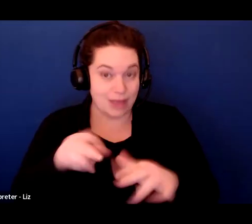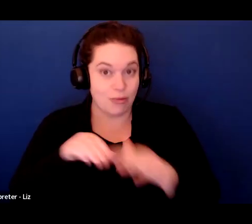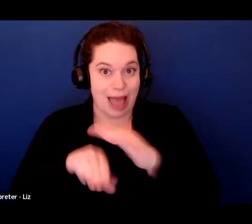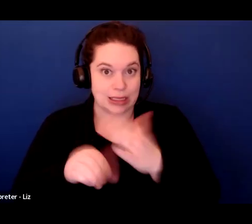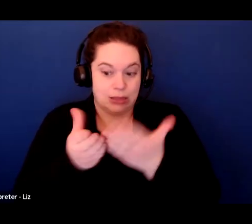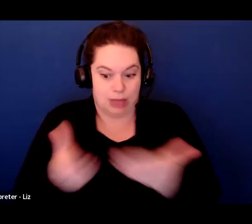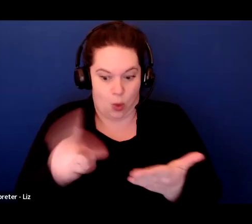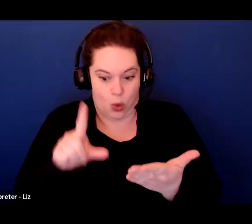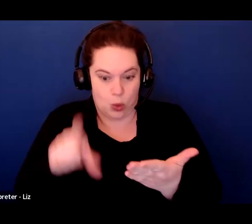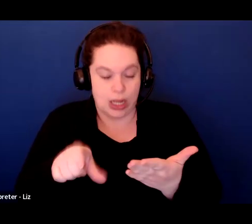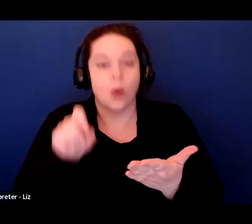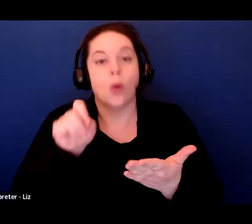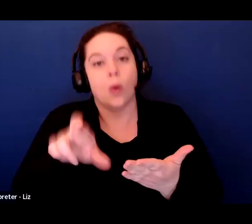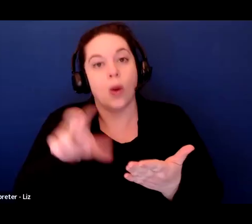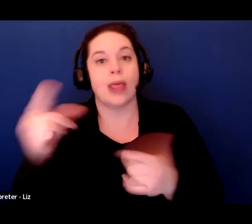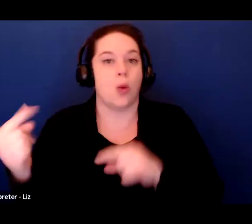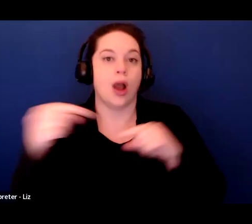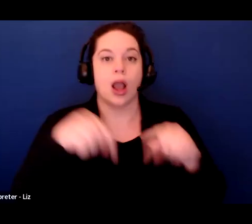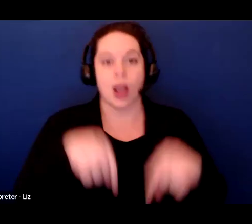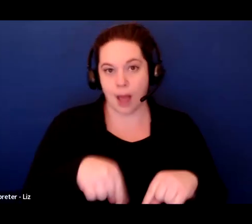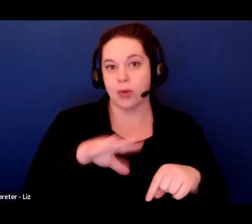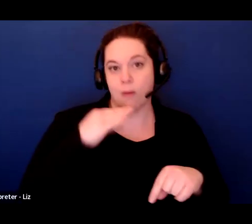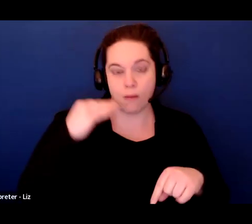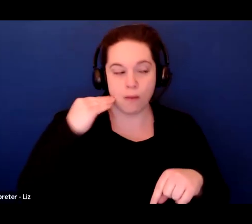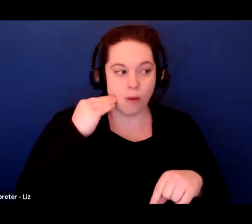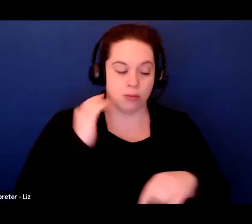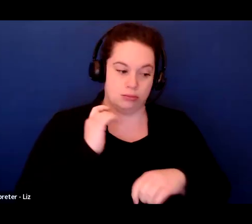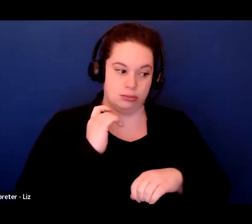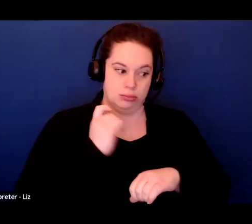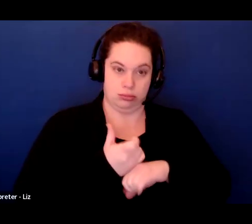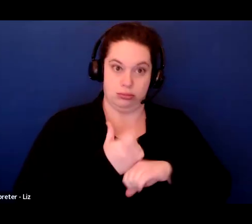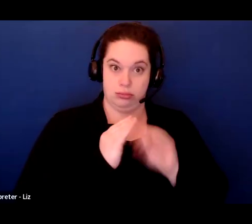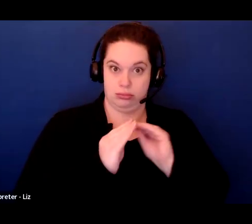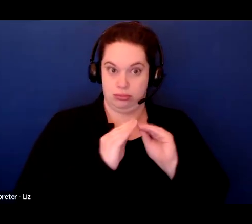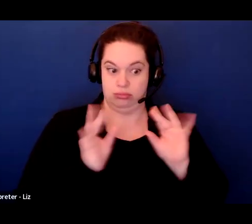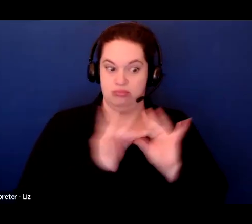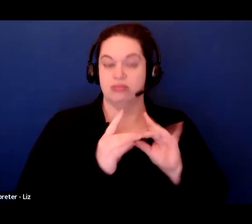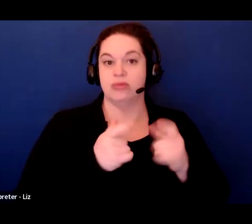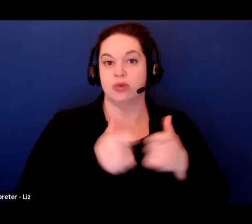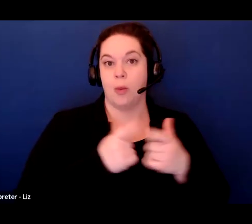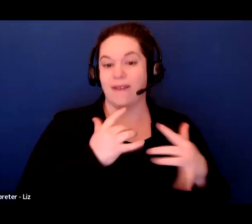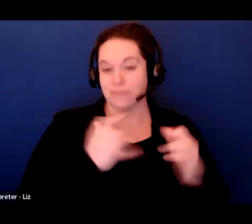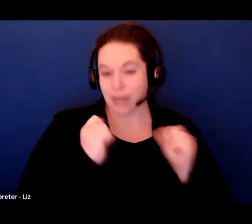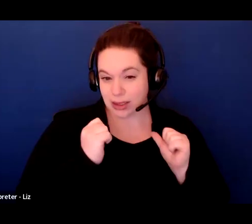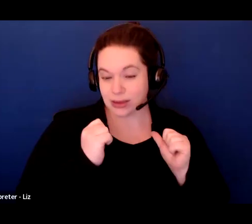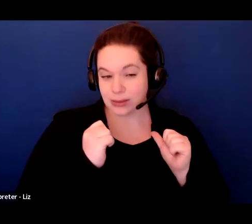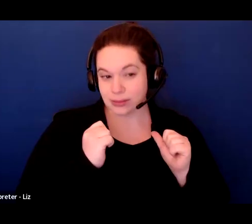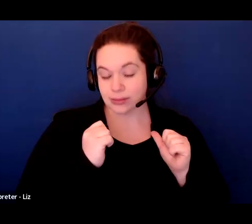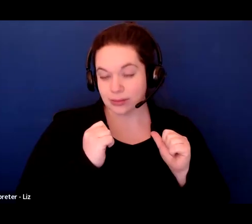need, or they will come and get your service up quicker because that you